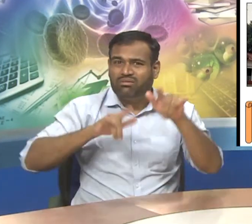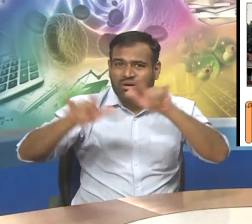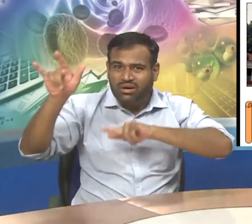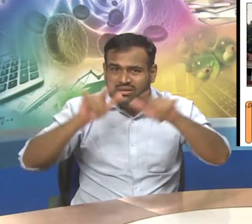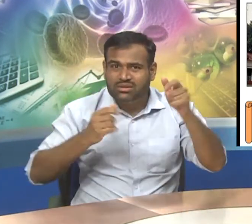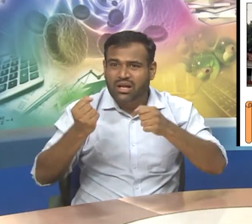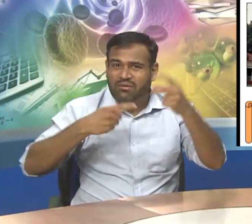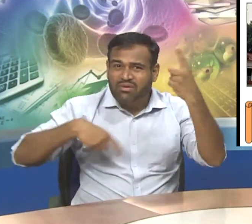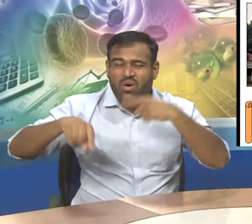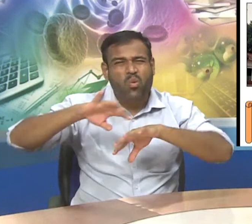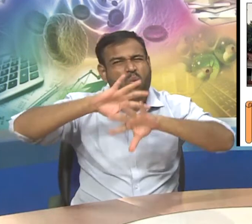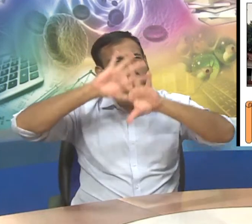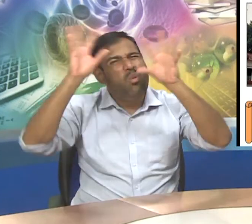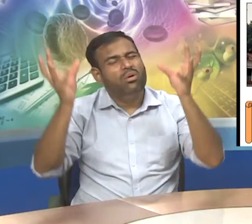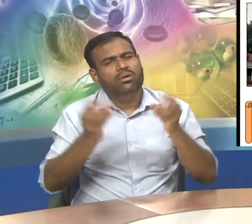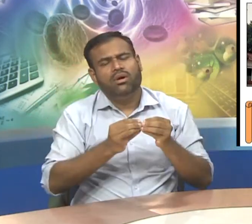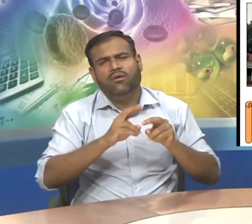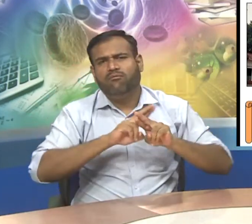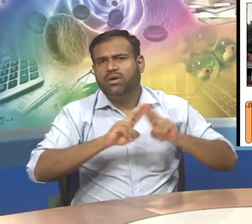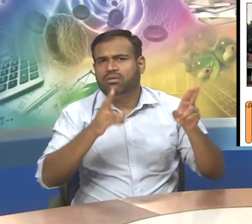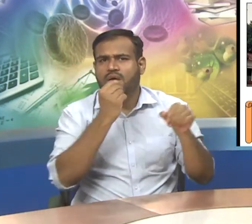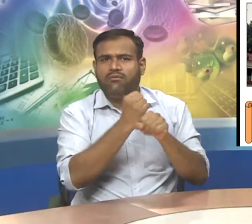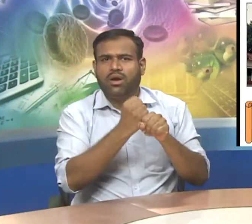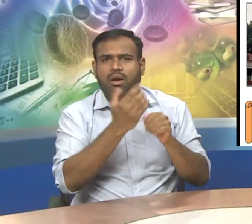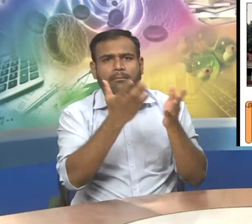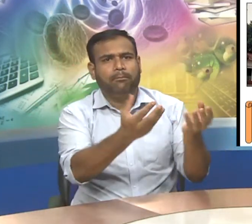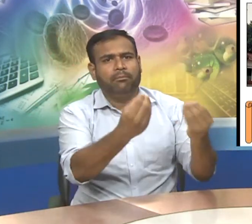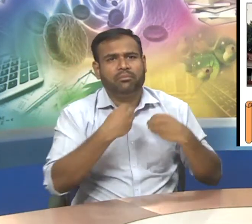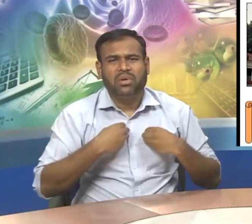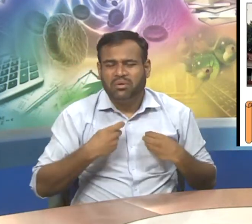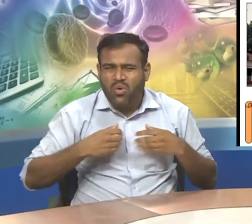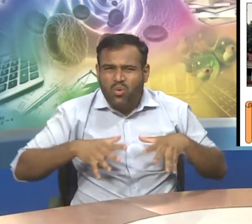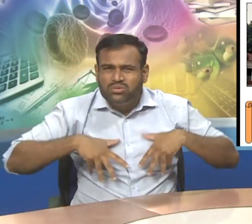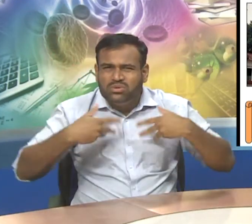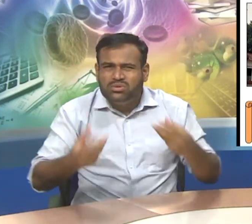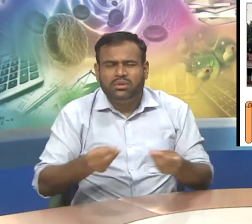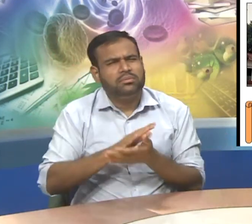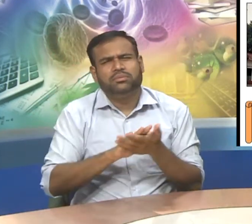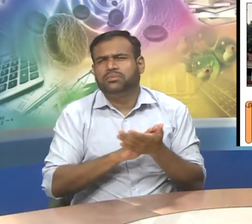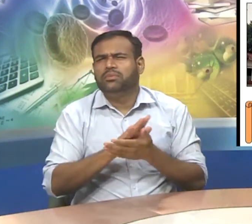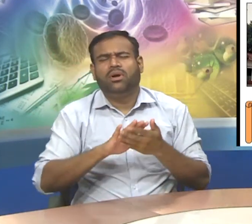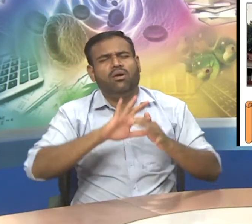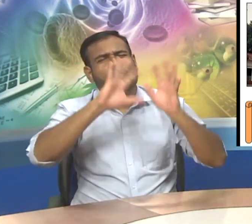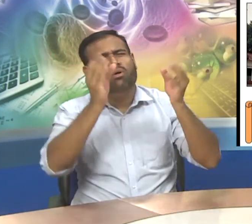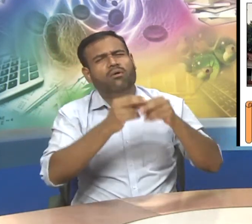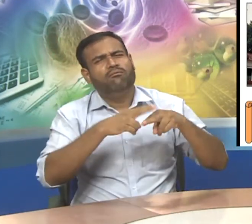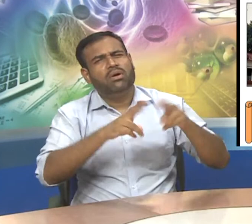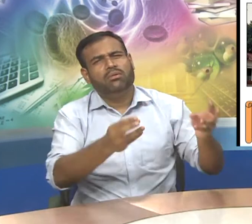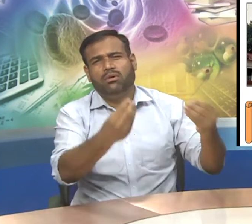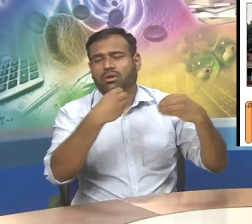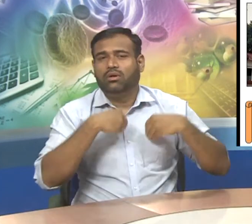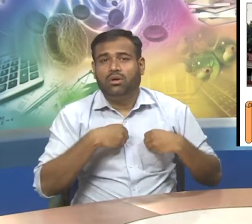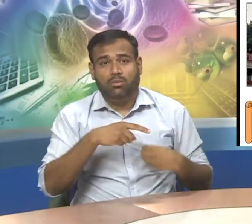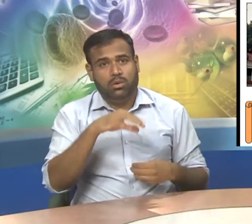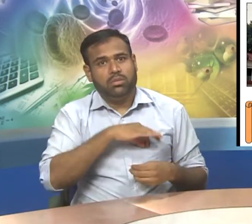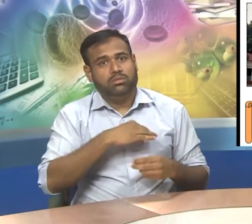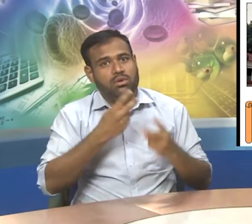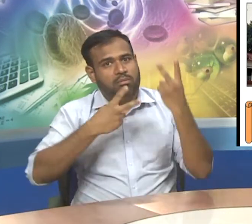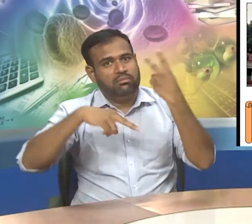that emoluments and allowances of the governor, cannot be reduced during all the tenure period of